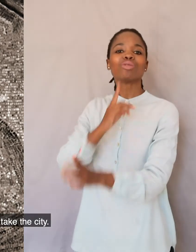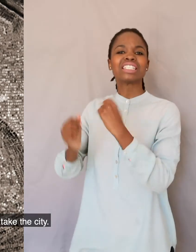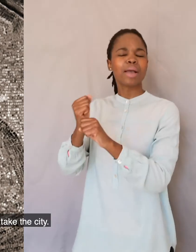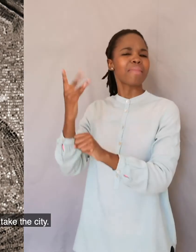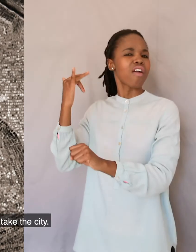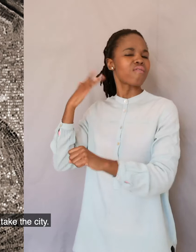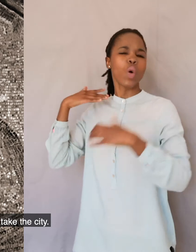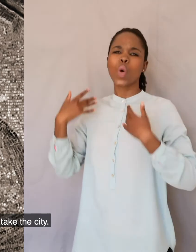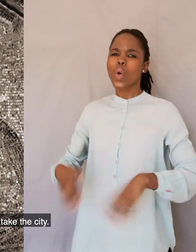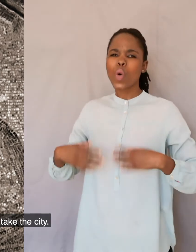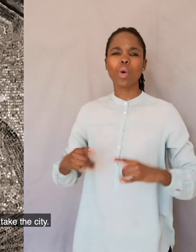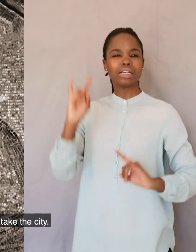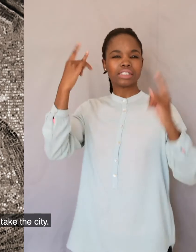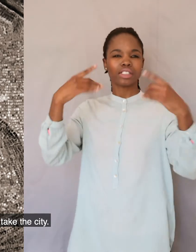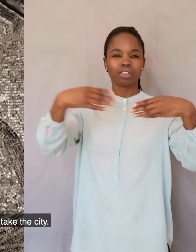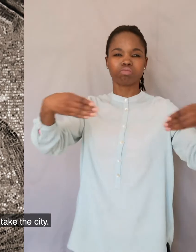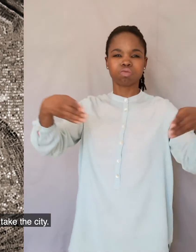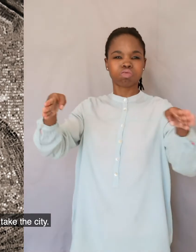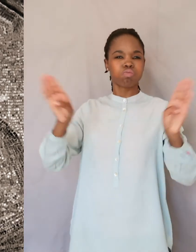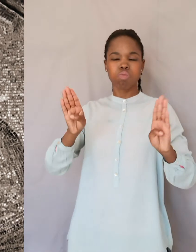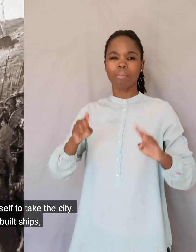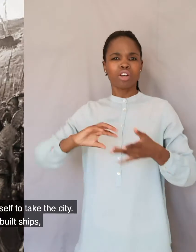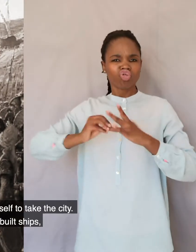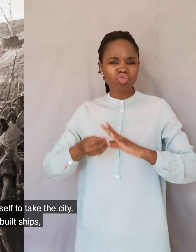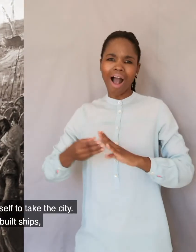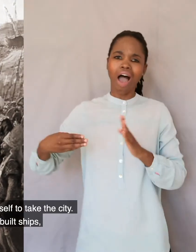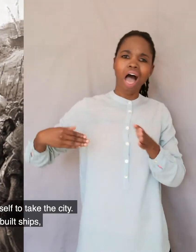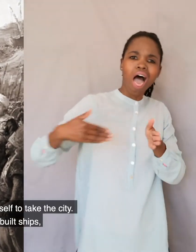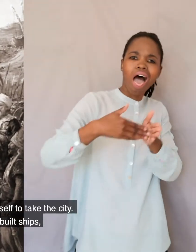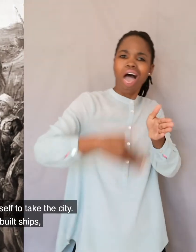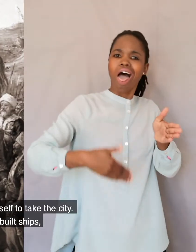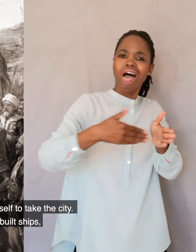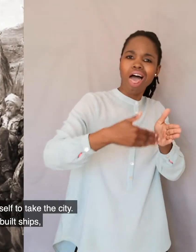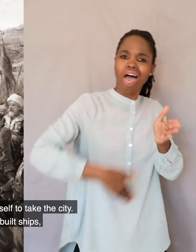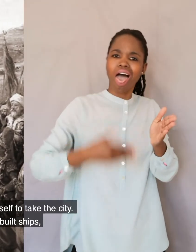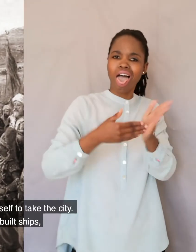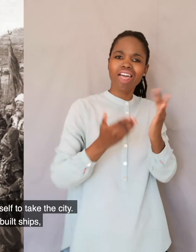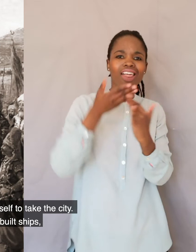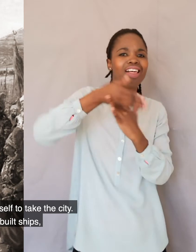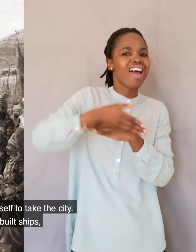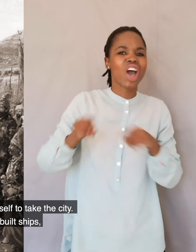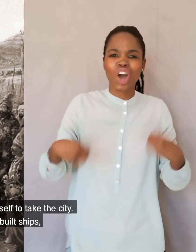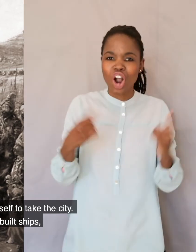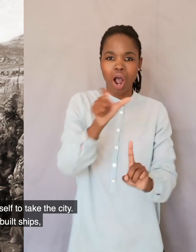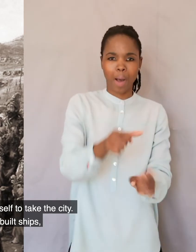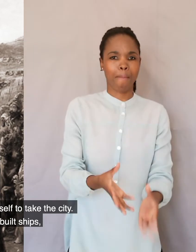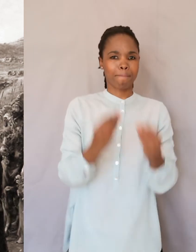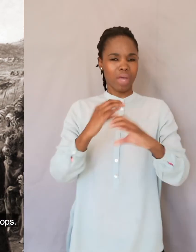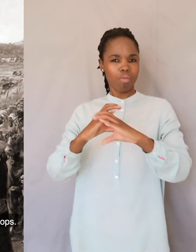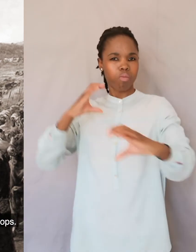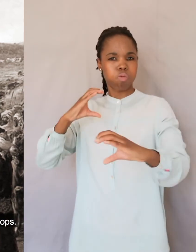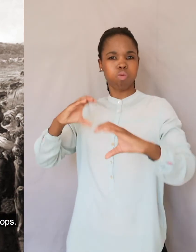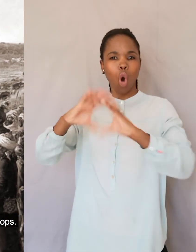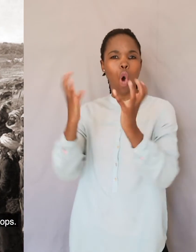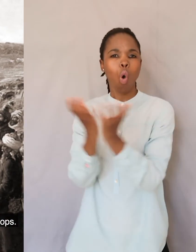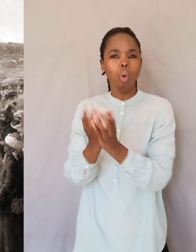And so many had tried to take the city. So Mehmet was preparing himself to take the city. So he got cannons, he built ships,